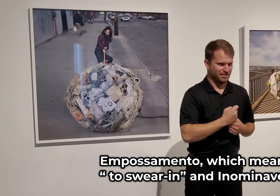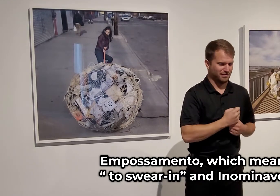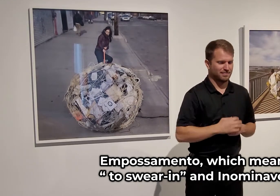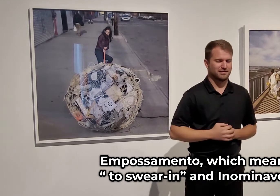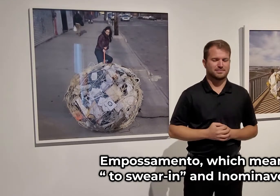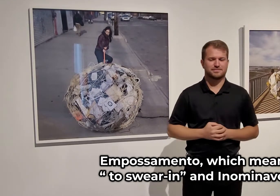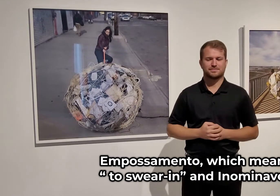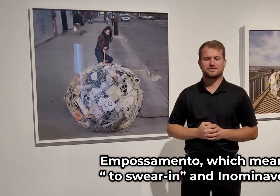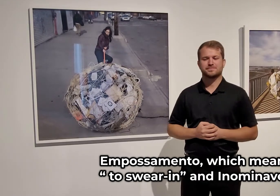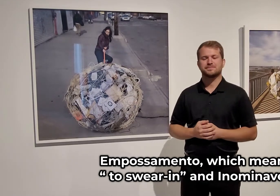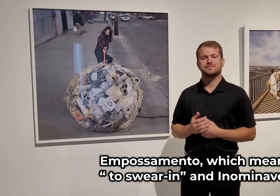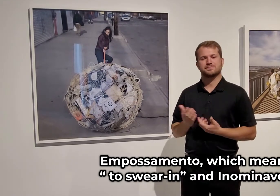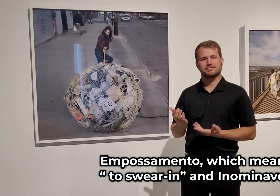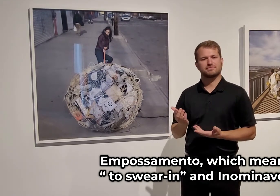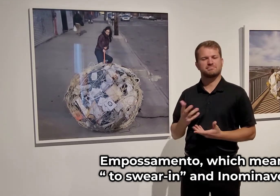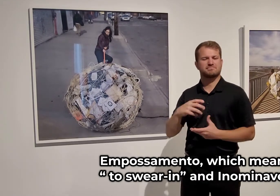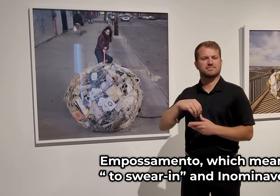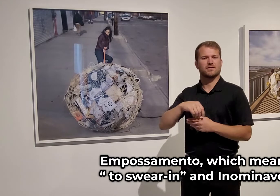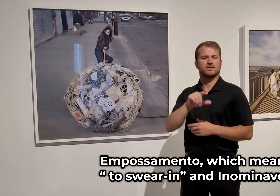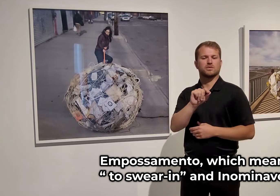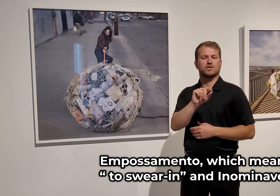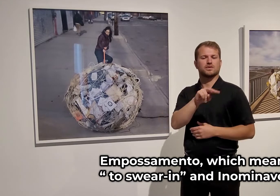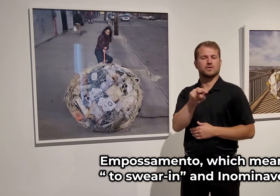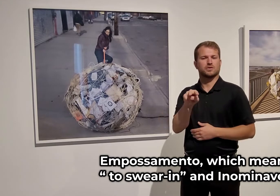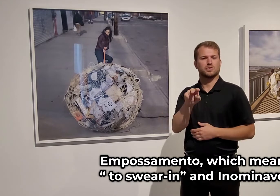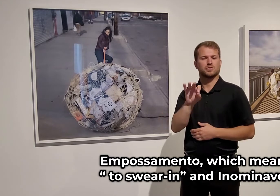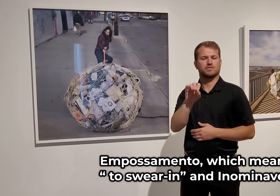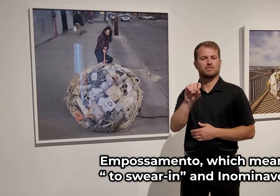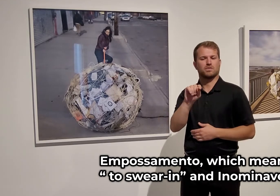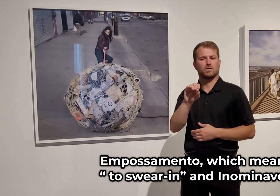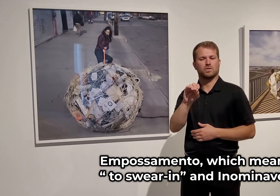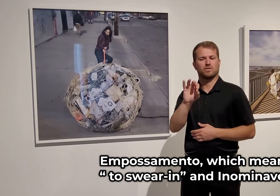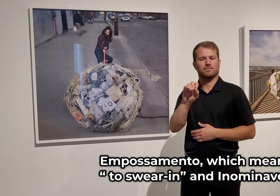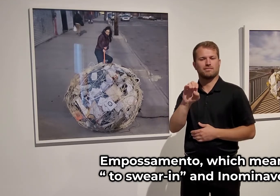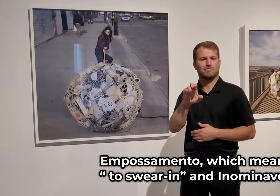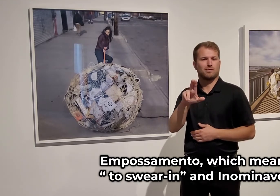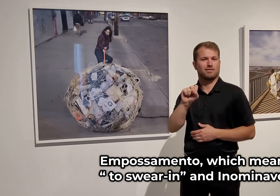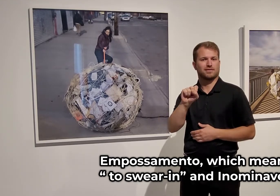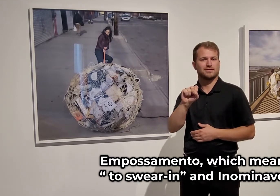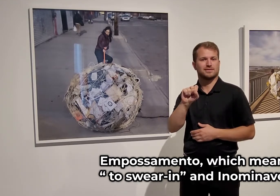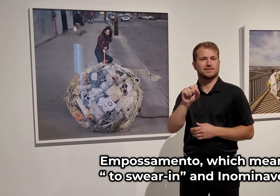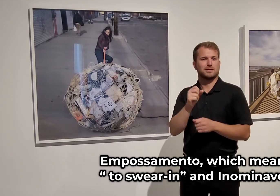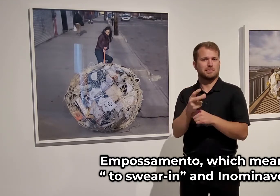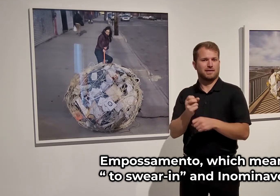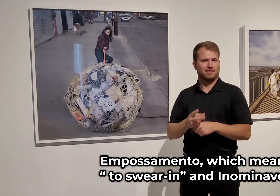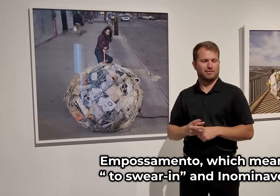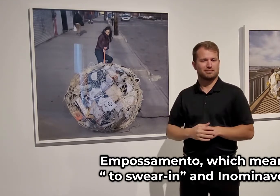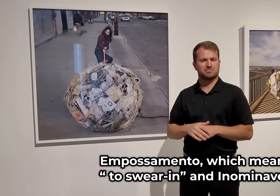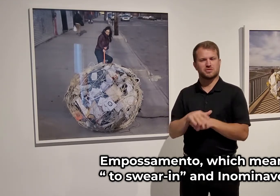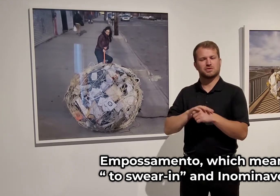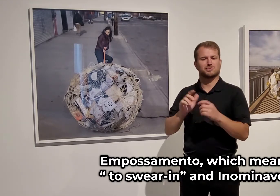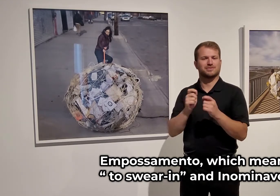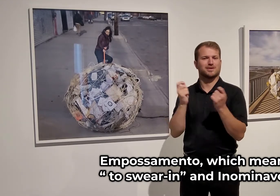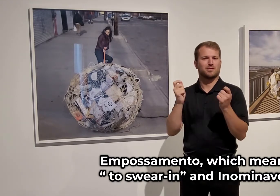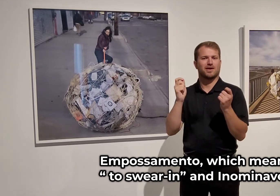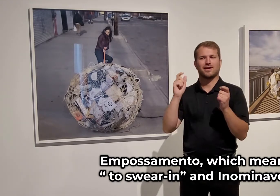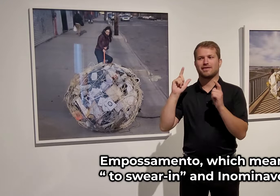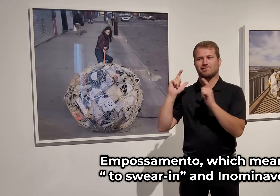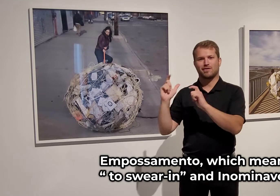the Line is part of the 2022 Photo Focus Biennial, a regional celebration of photography and